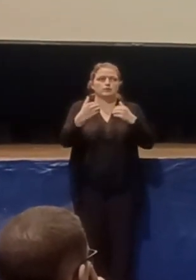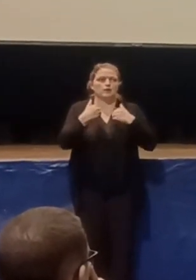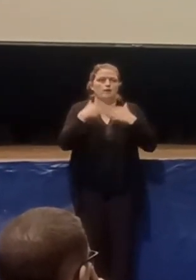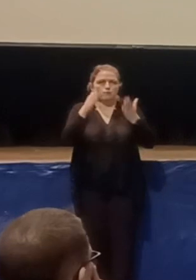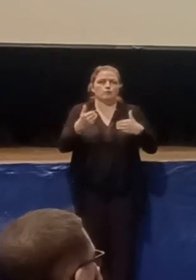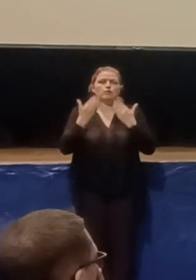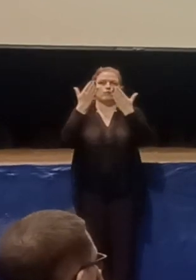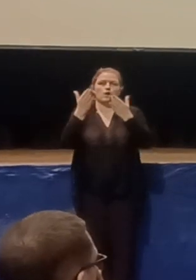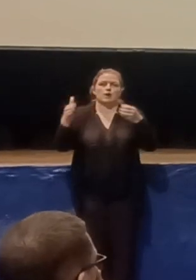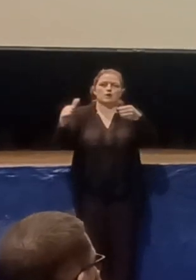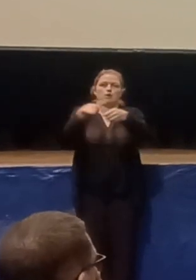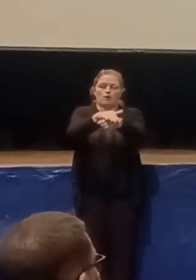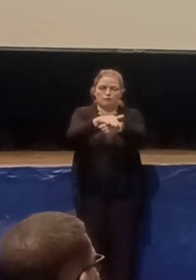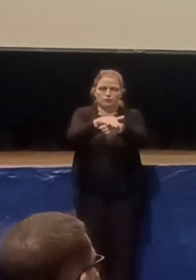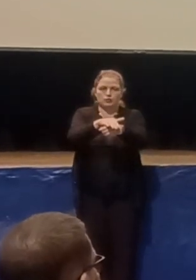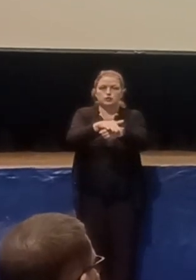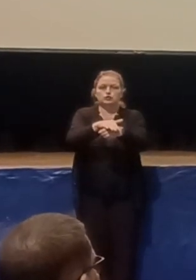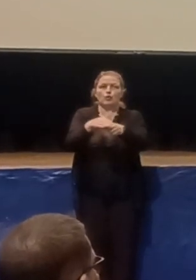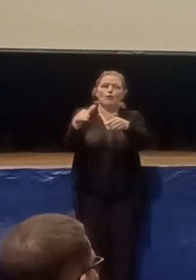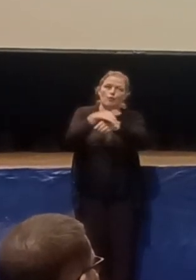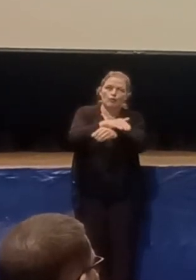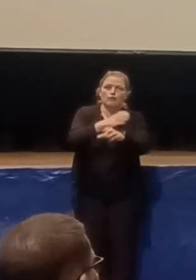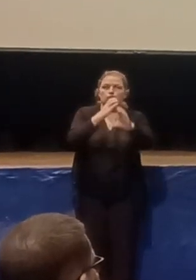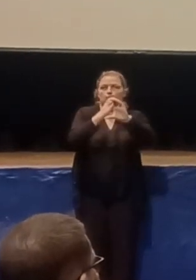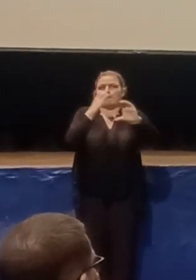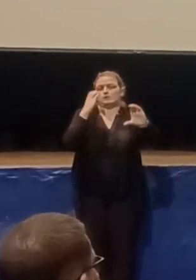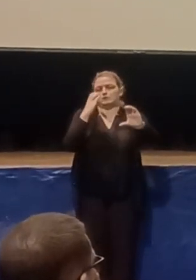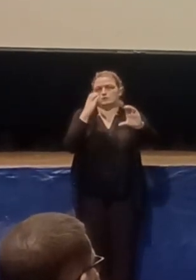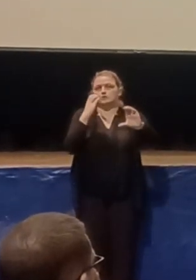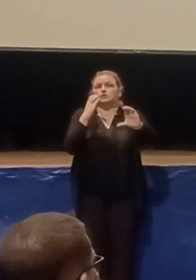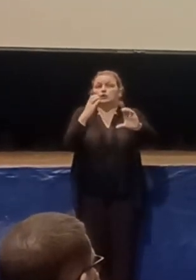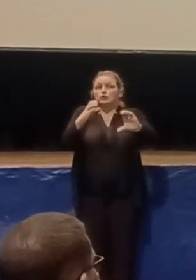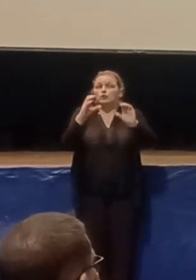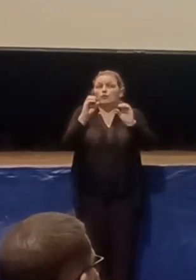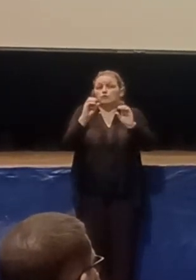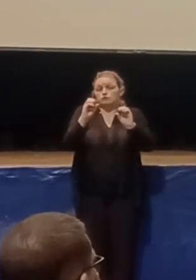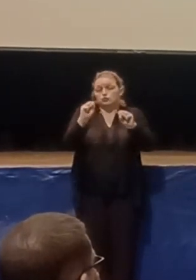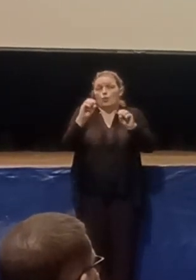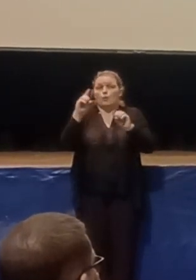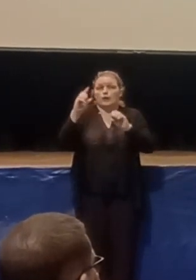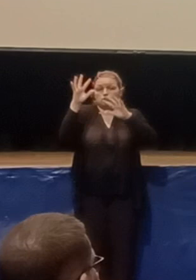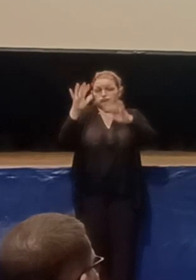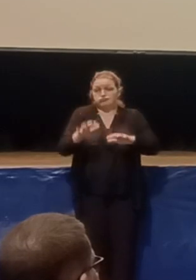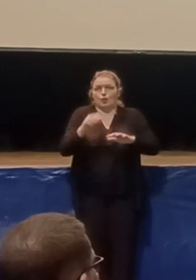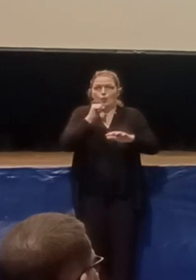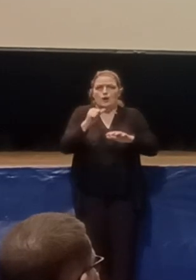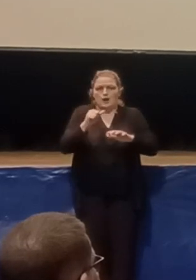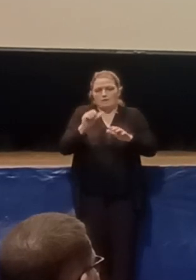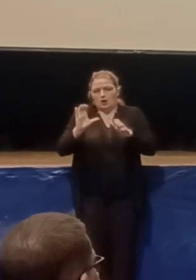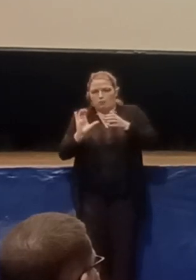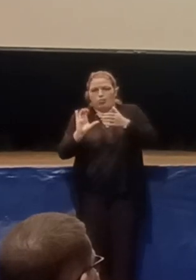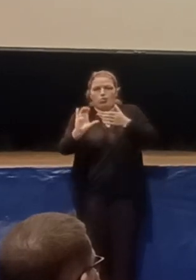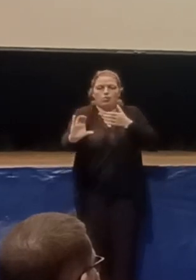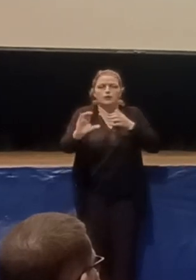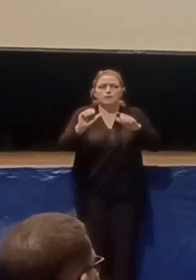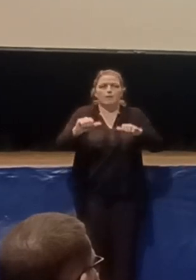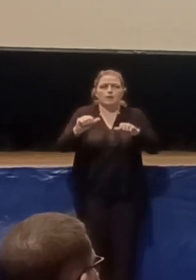provide coverage over the buses, frankly, so that when it snows, we're not getting a plow out to try